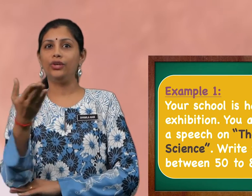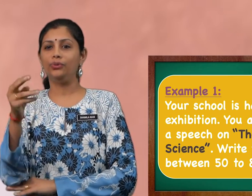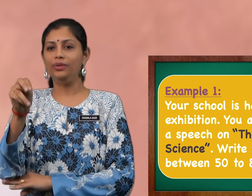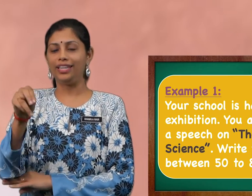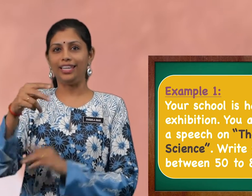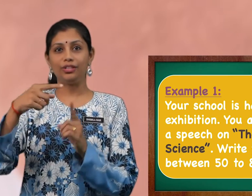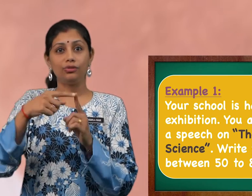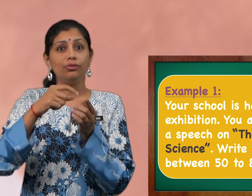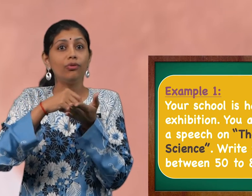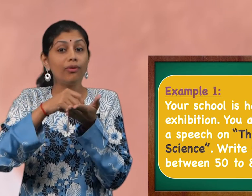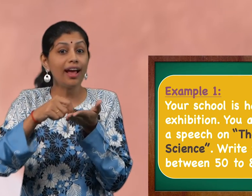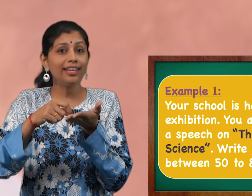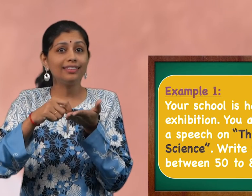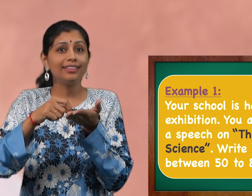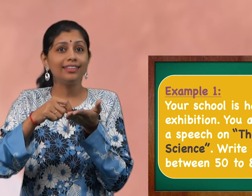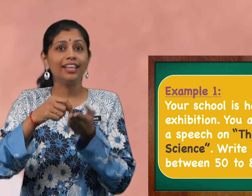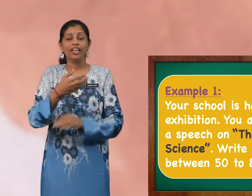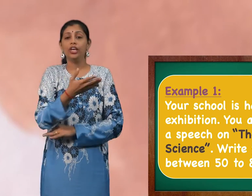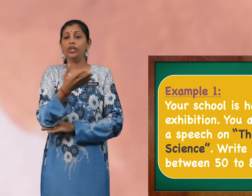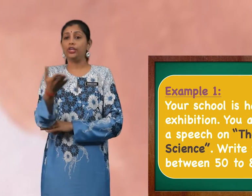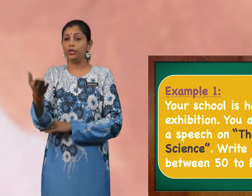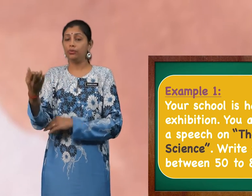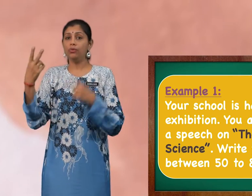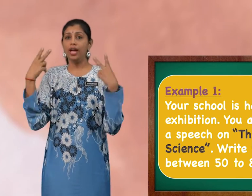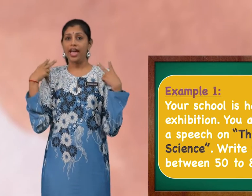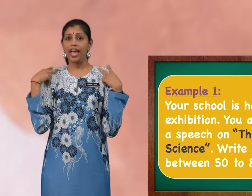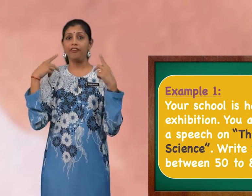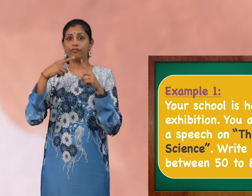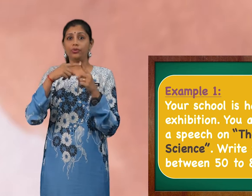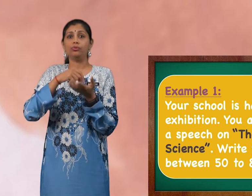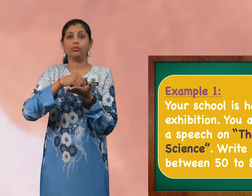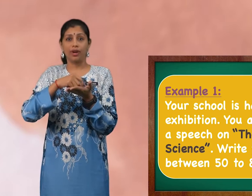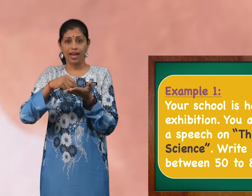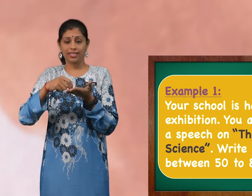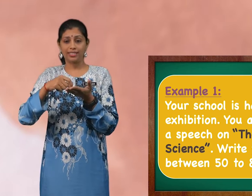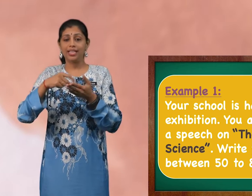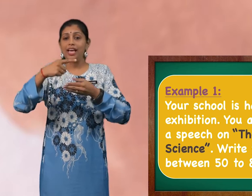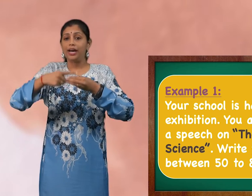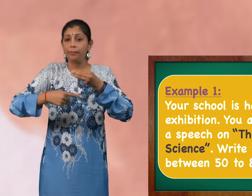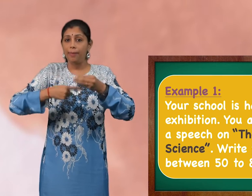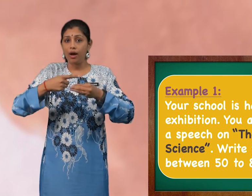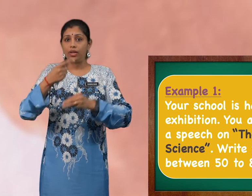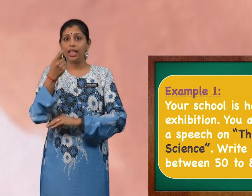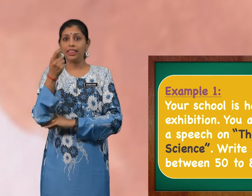you need to write. You have to write about the